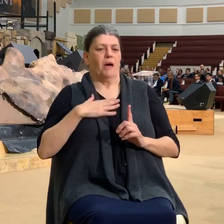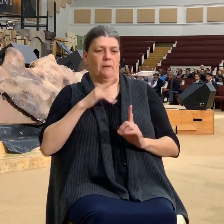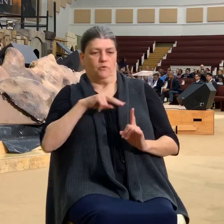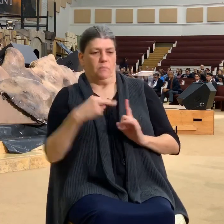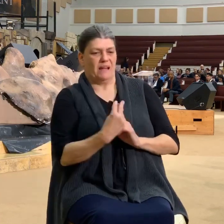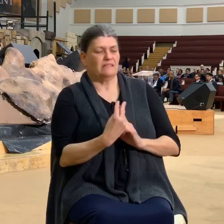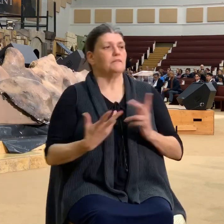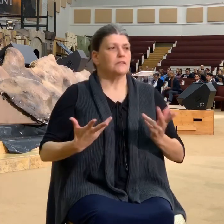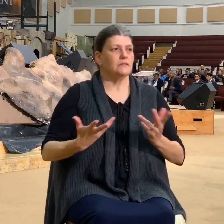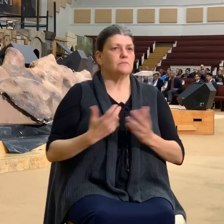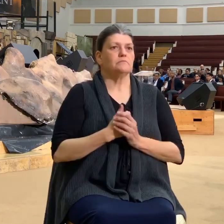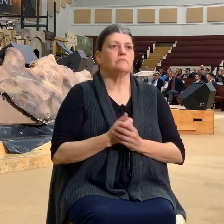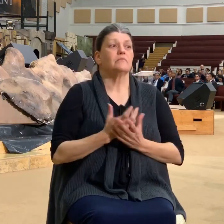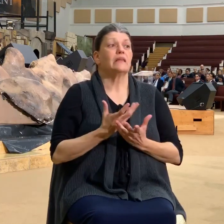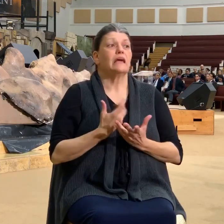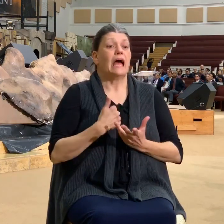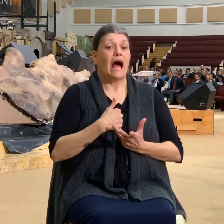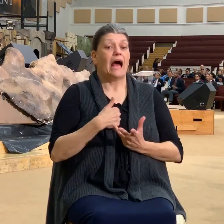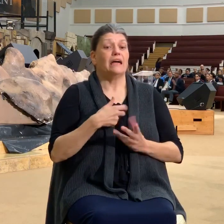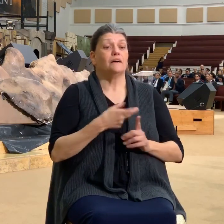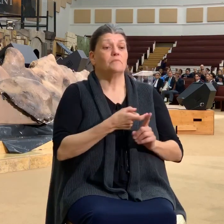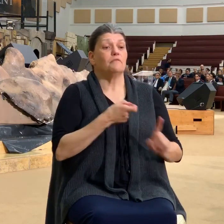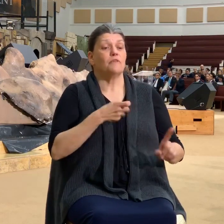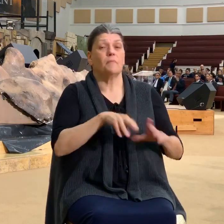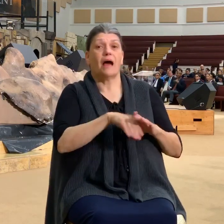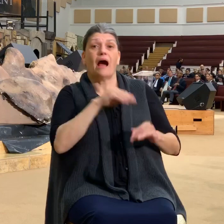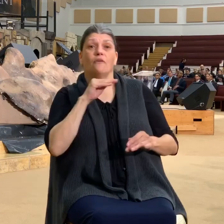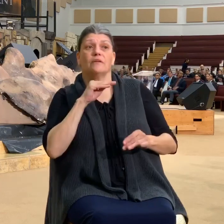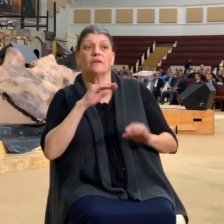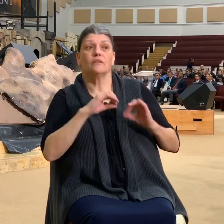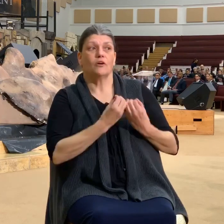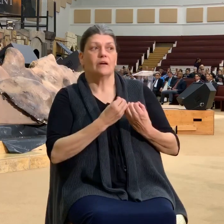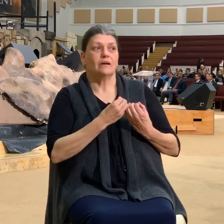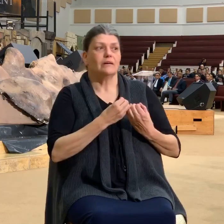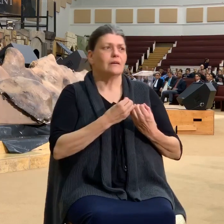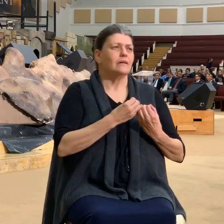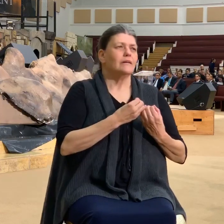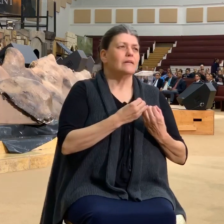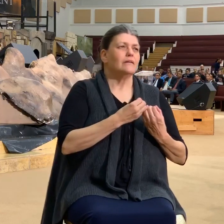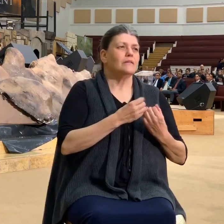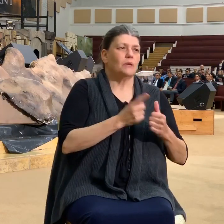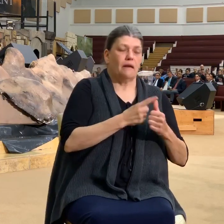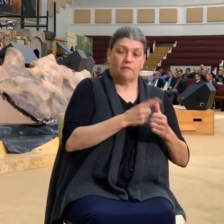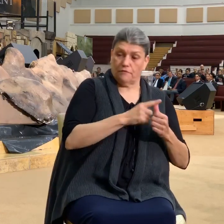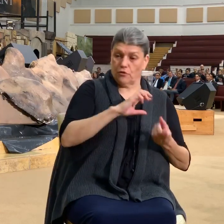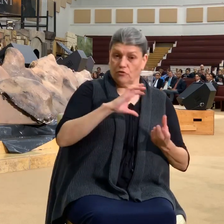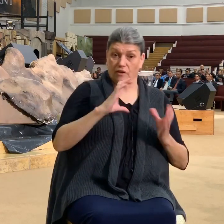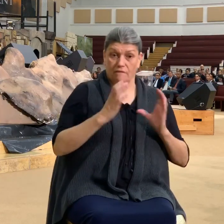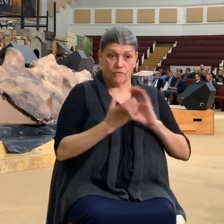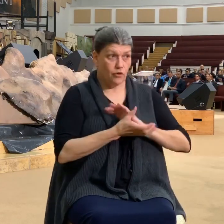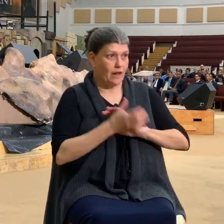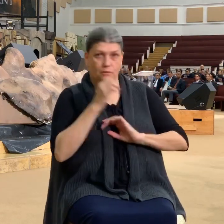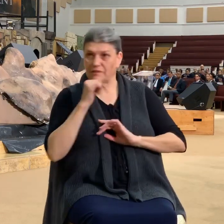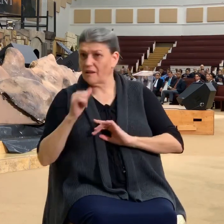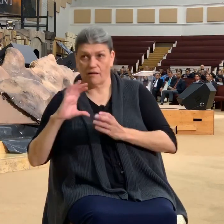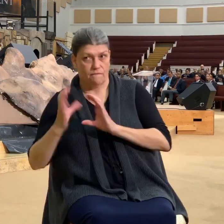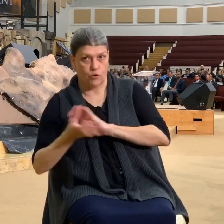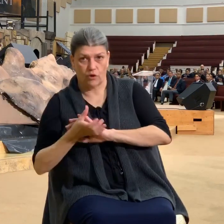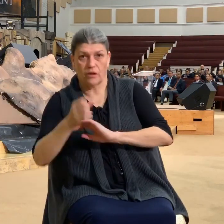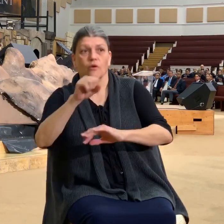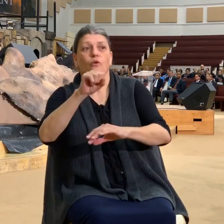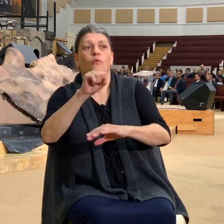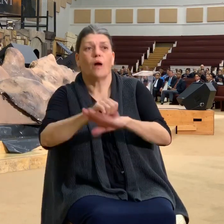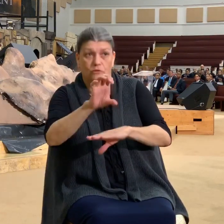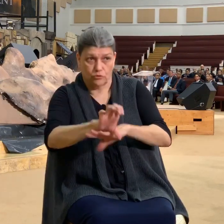come out of an organization. When I was first converted, I was not converted here at the Rock Church. I